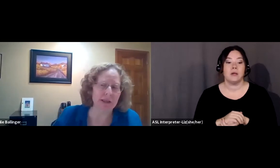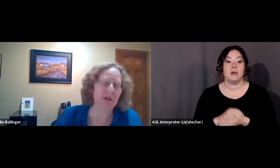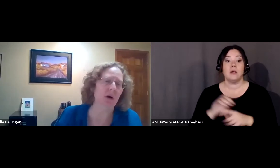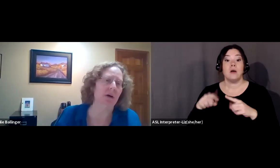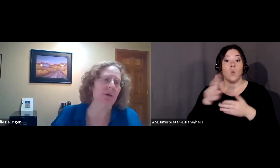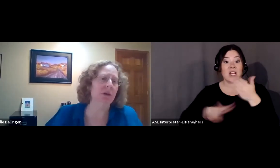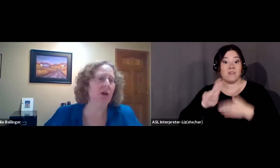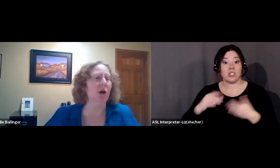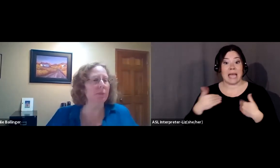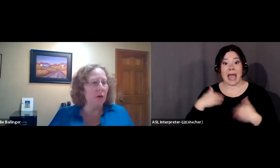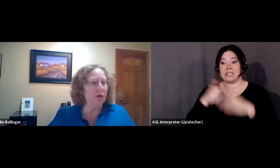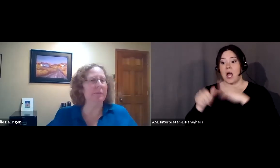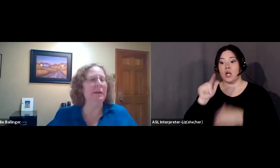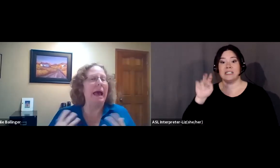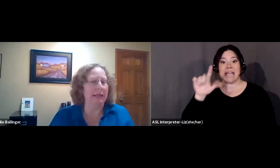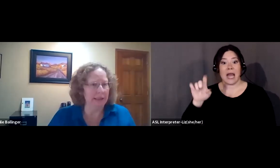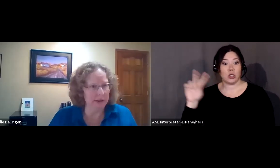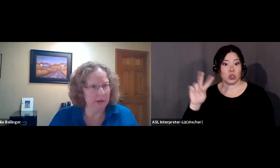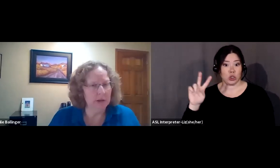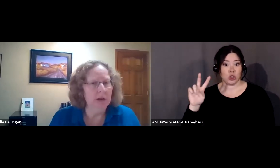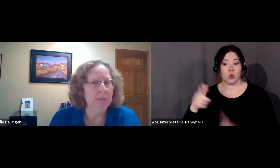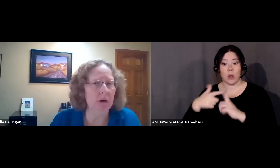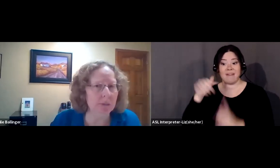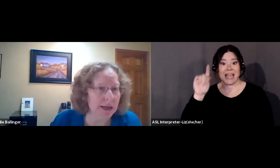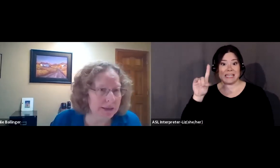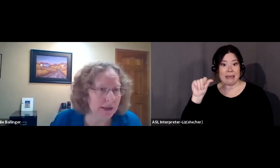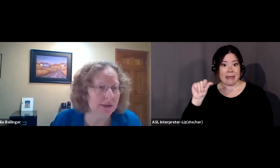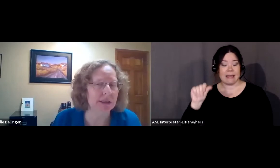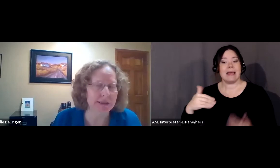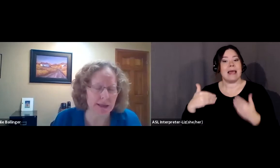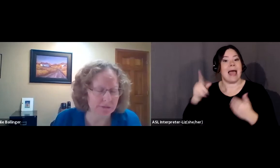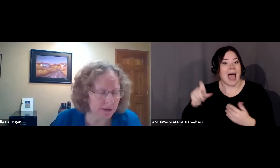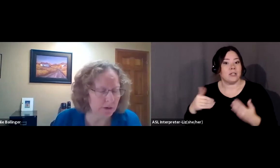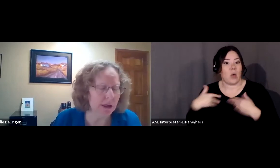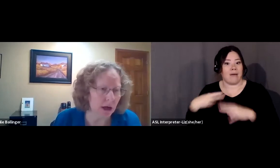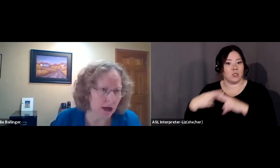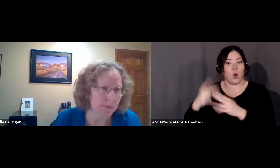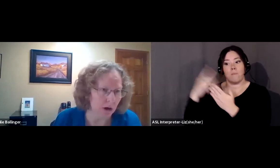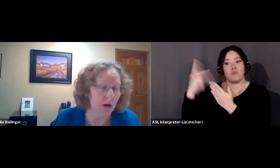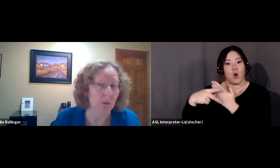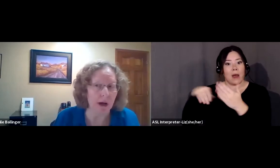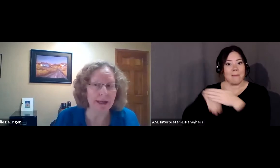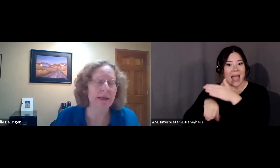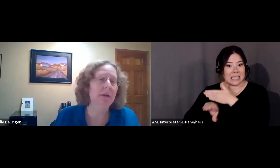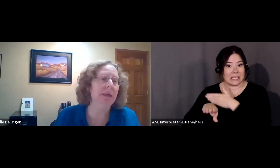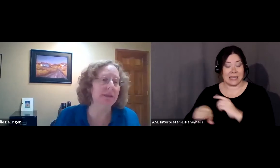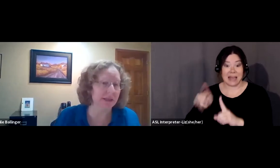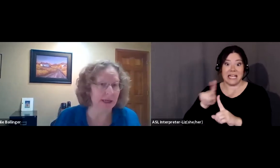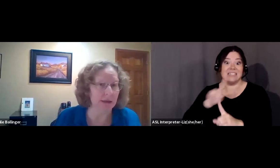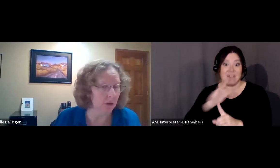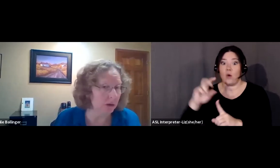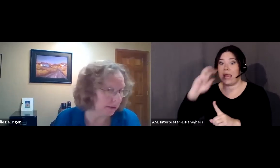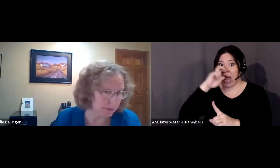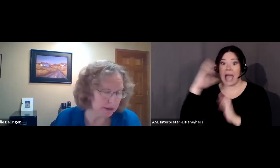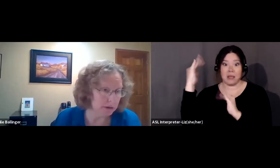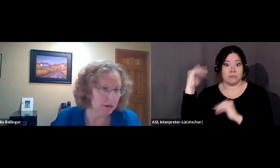it has to offer what's called program access. Program access is a very high bar. Why? Because it's